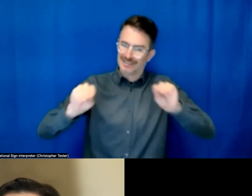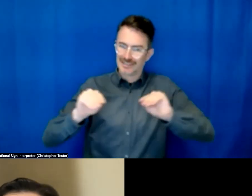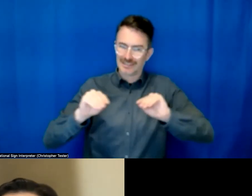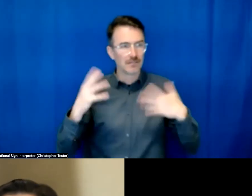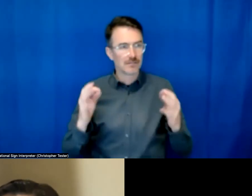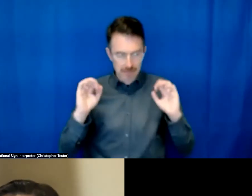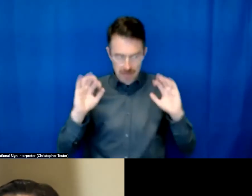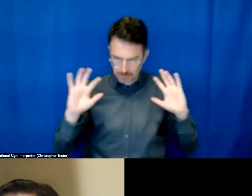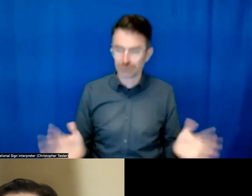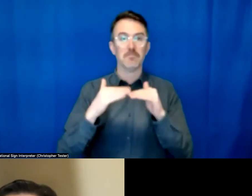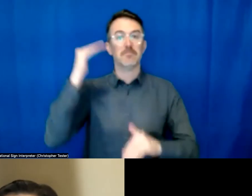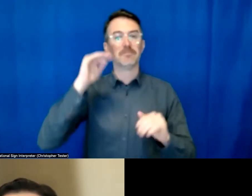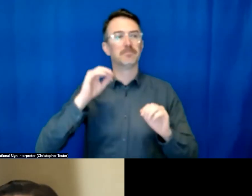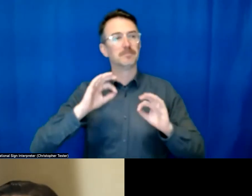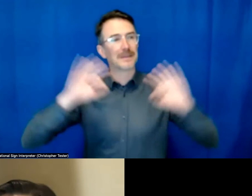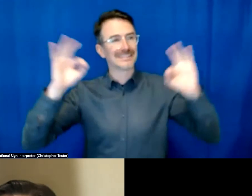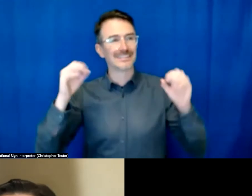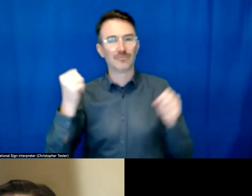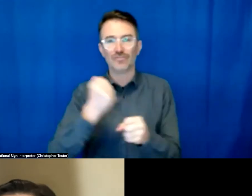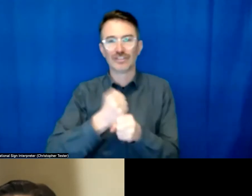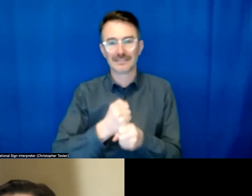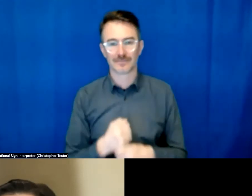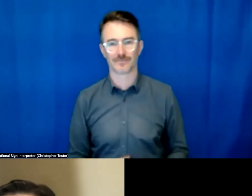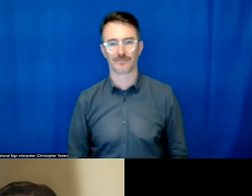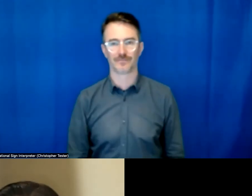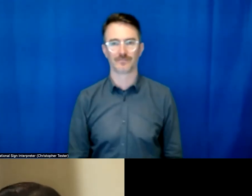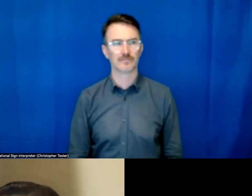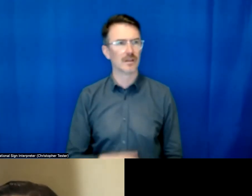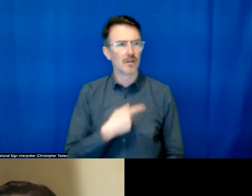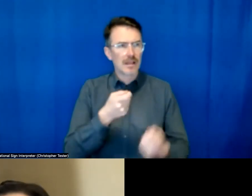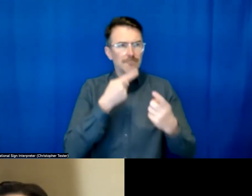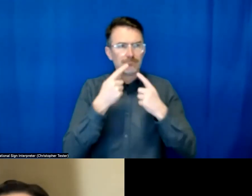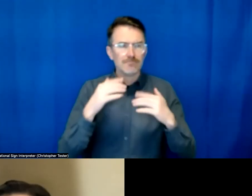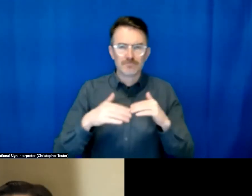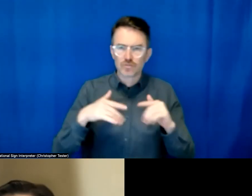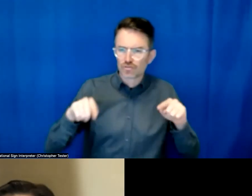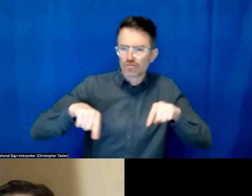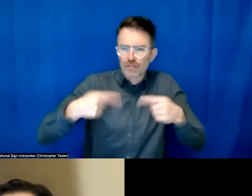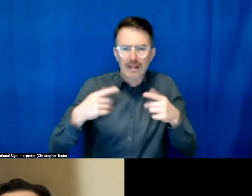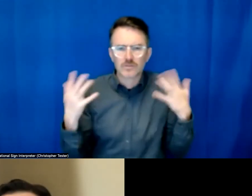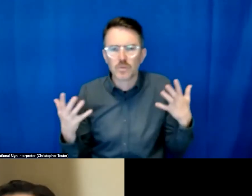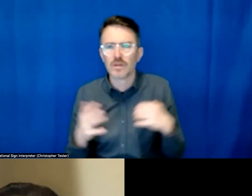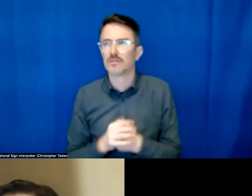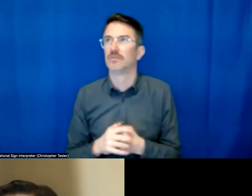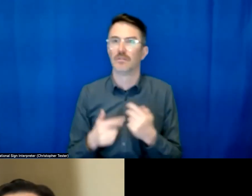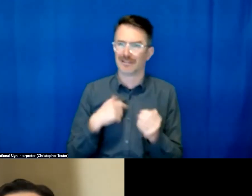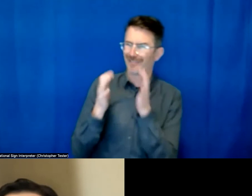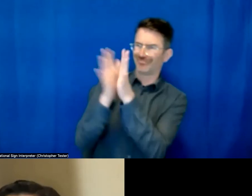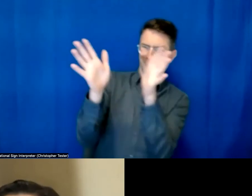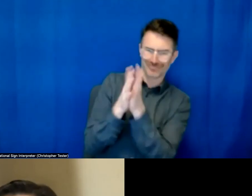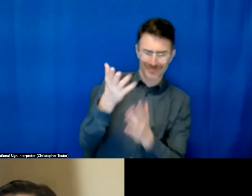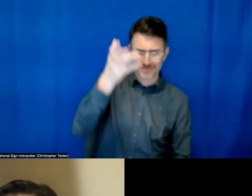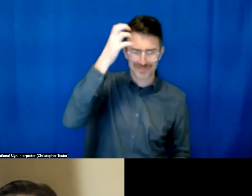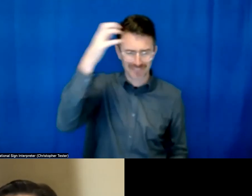to bring the challenges and the difficulties that we face in integrating at the community level. And this is where the